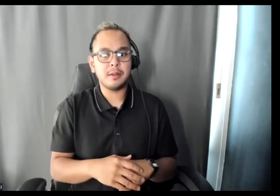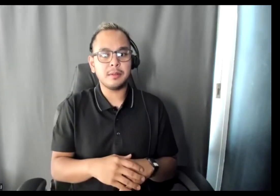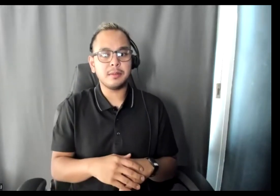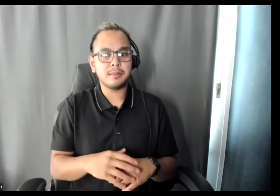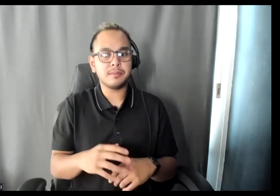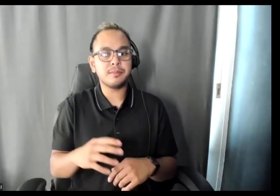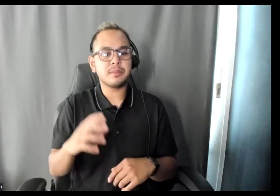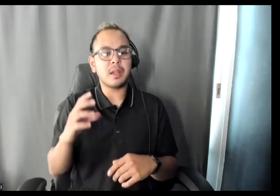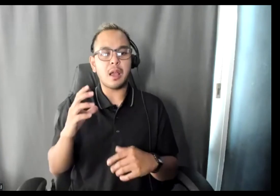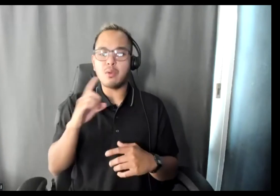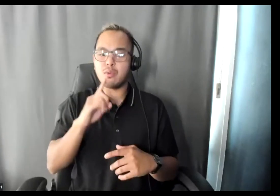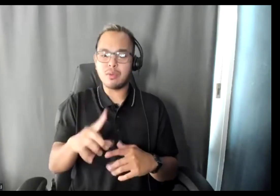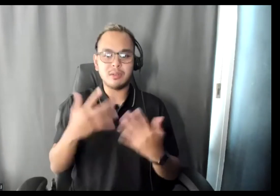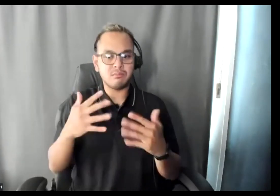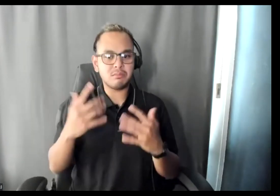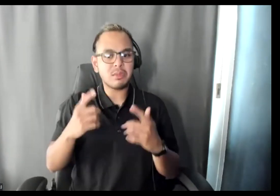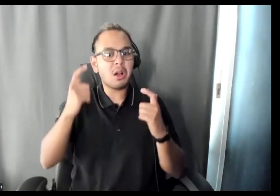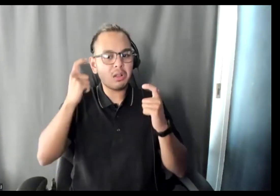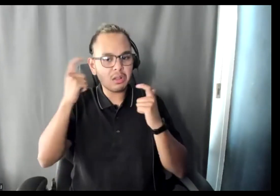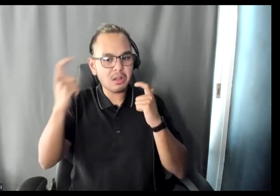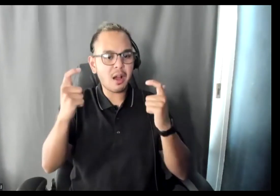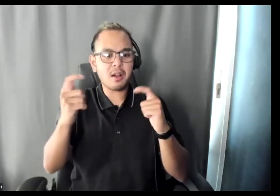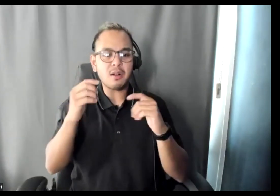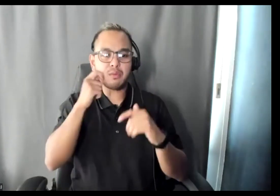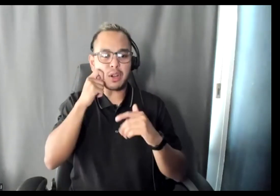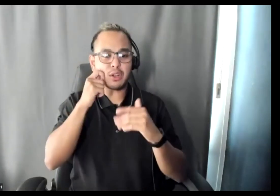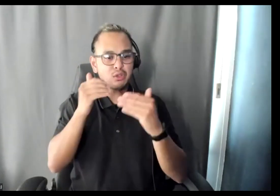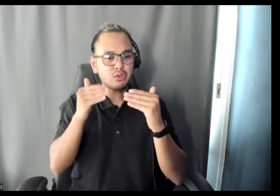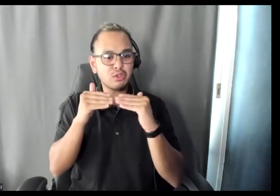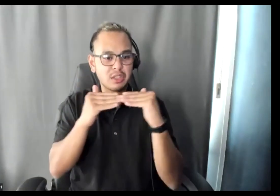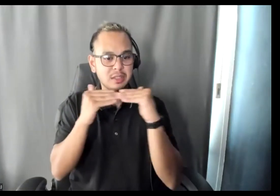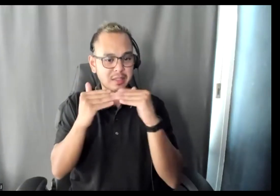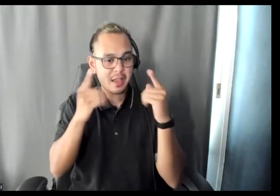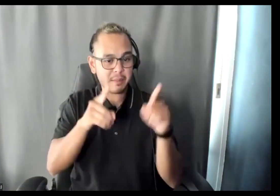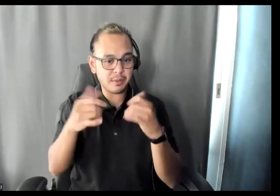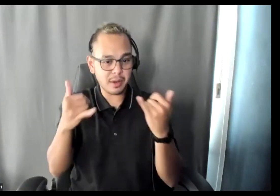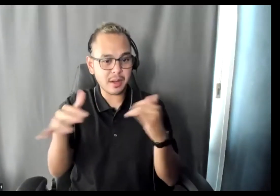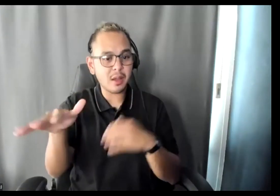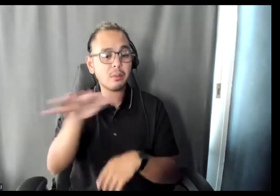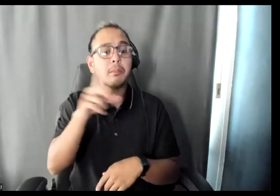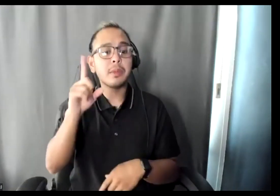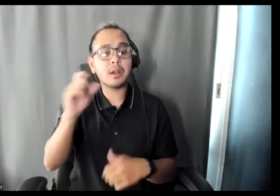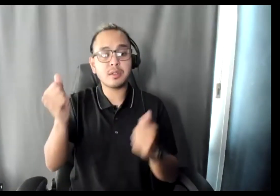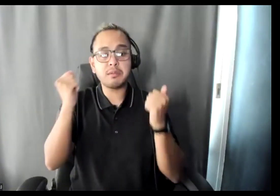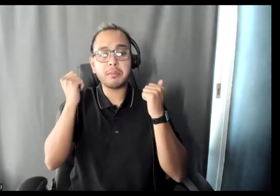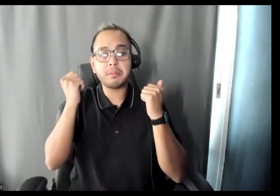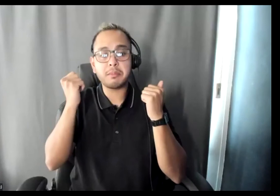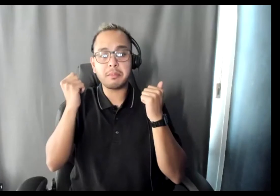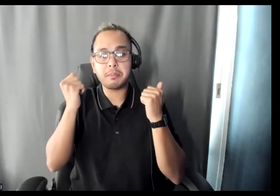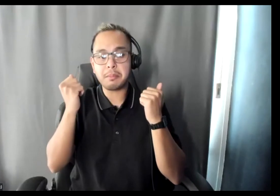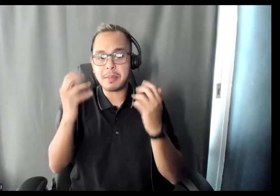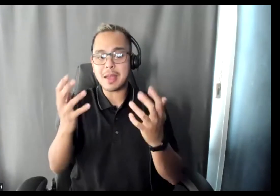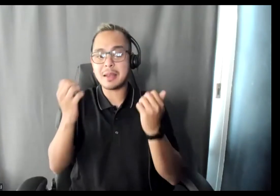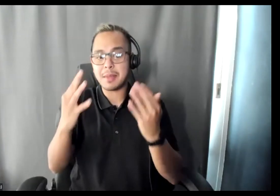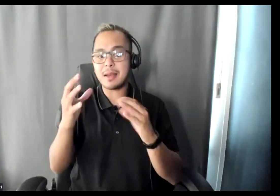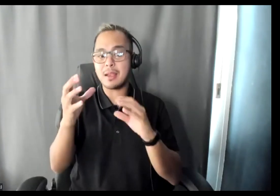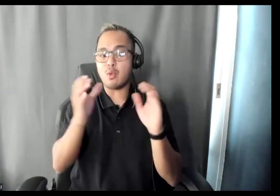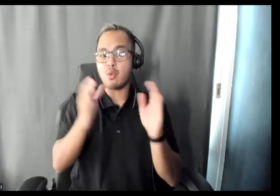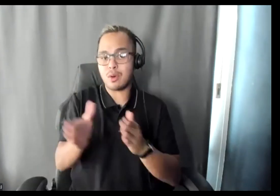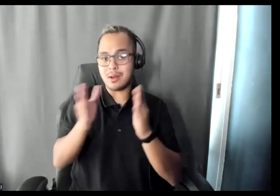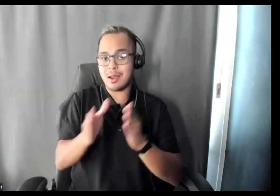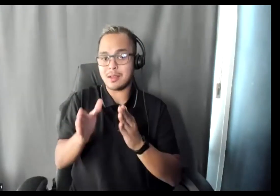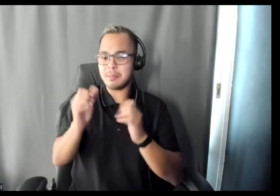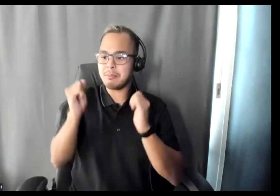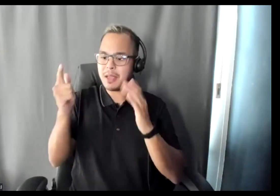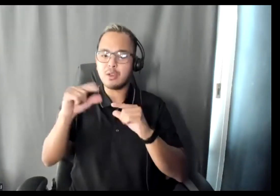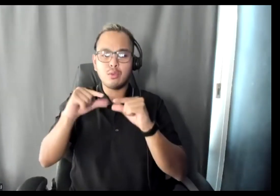one of them that are happening because of a lot, a lot of organizing from a lot of groups across